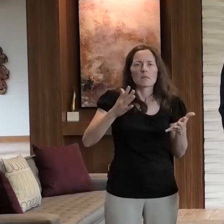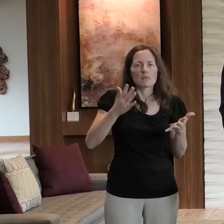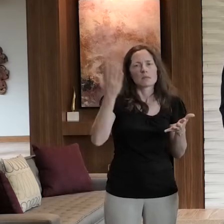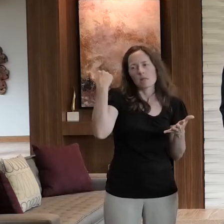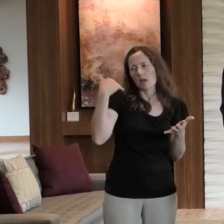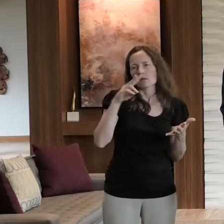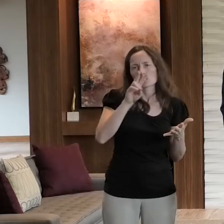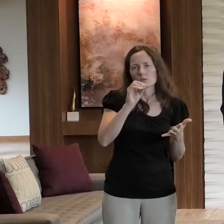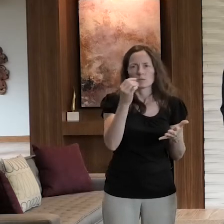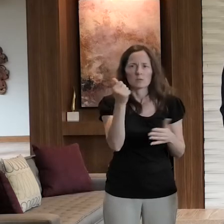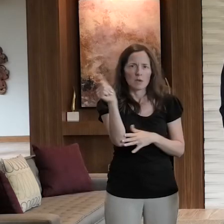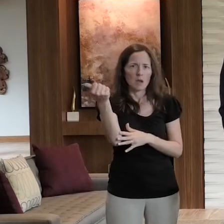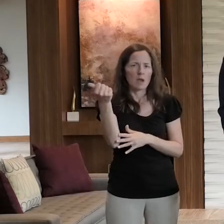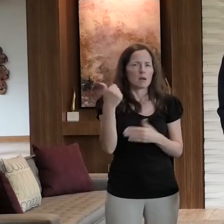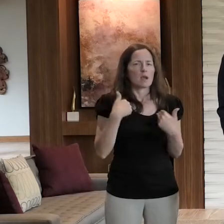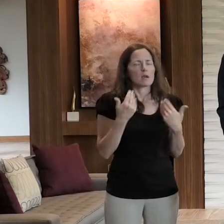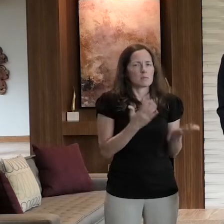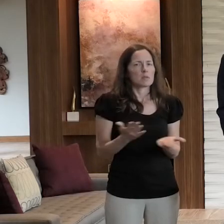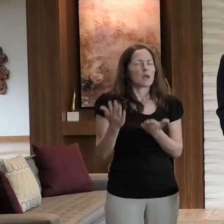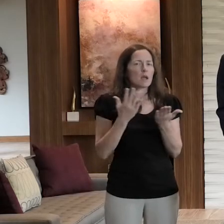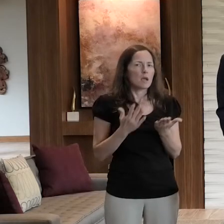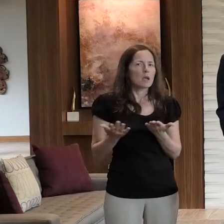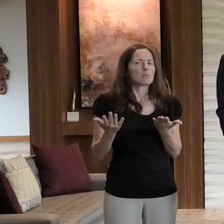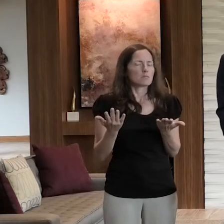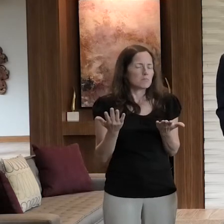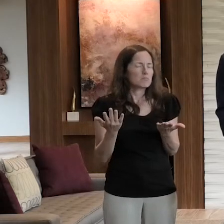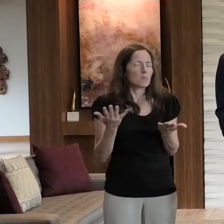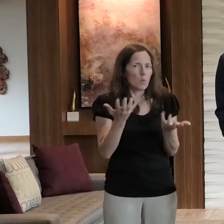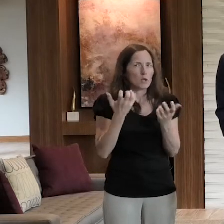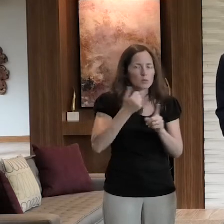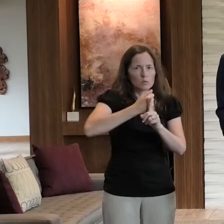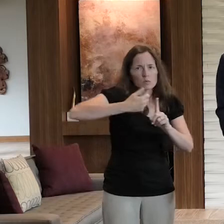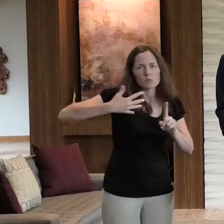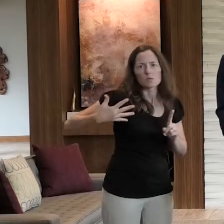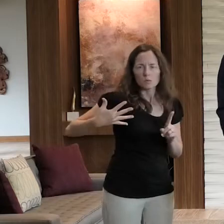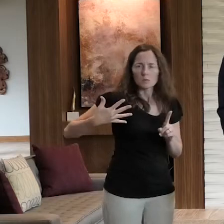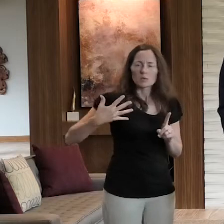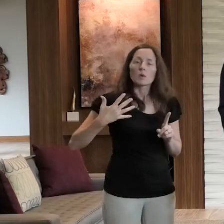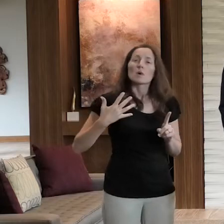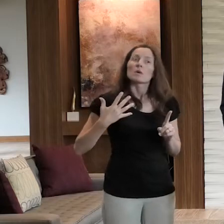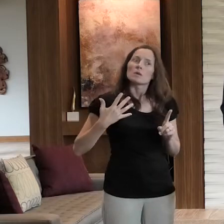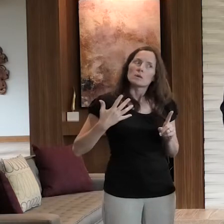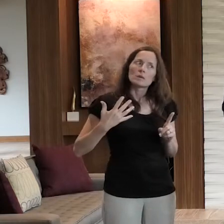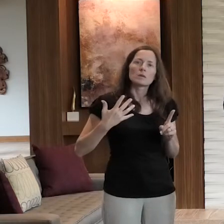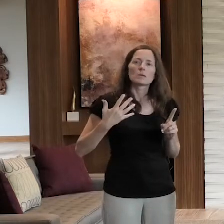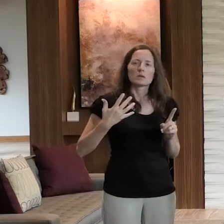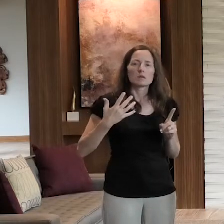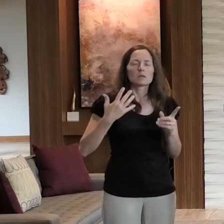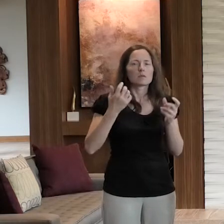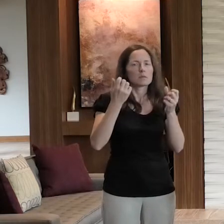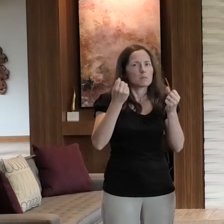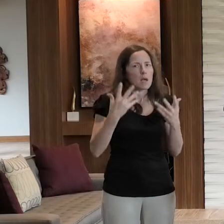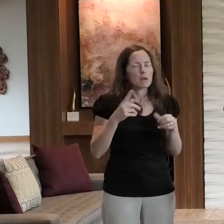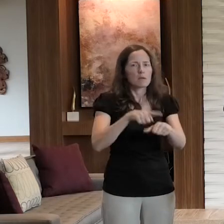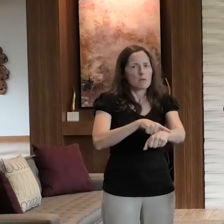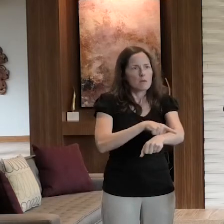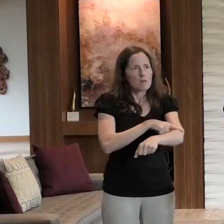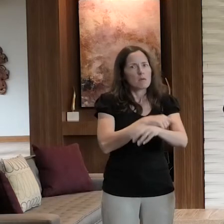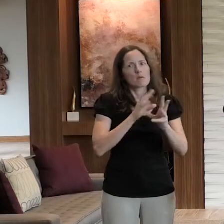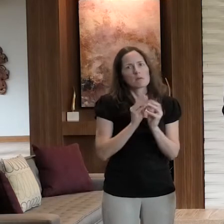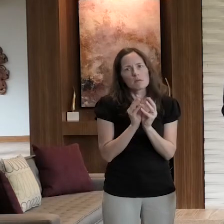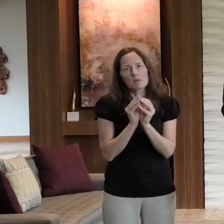2010. And it was a very long and hard journey that had many late nights with Pat and with Paul Casey and